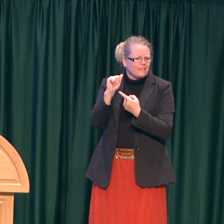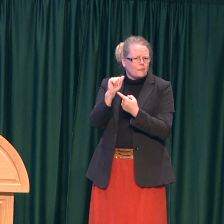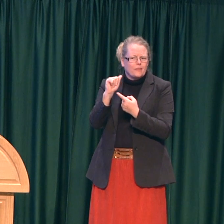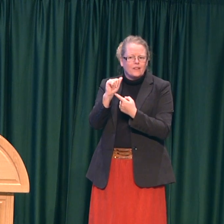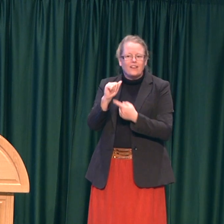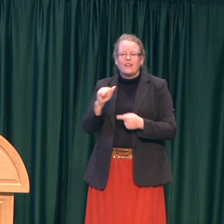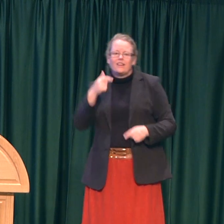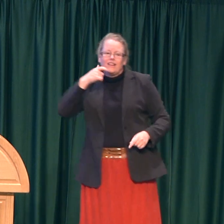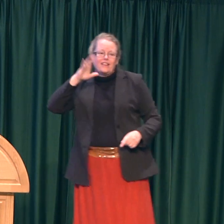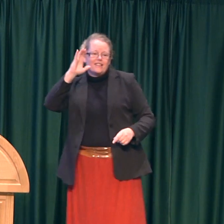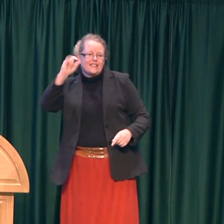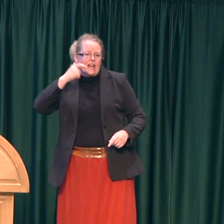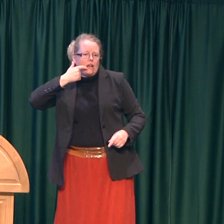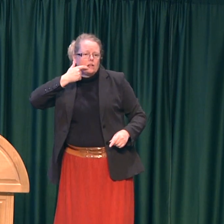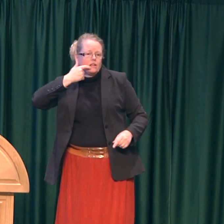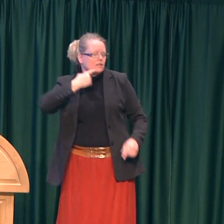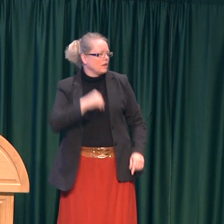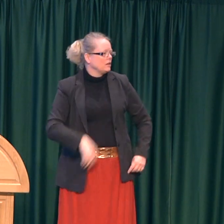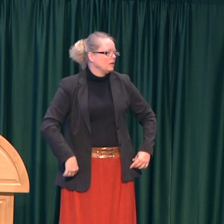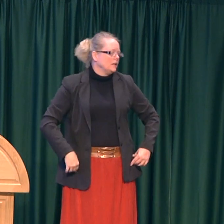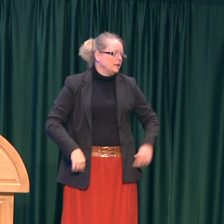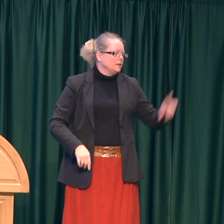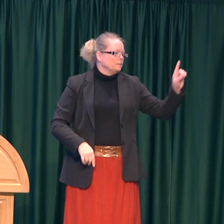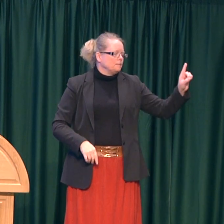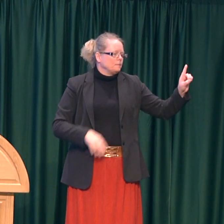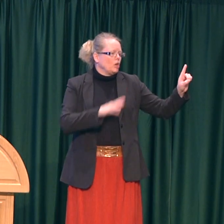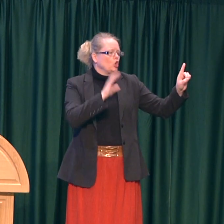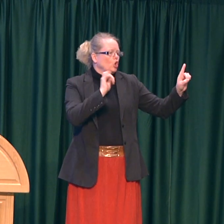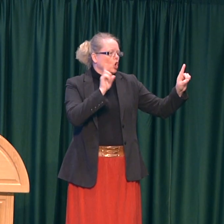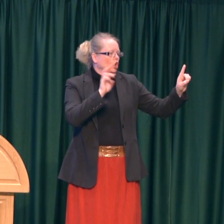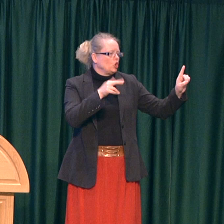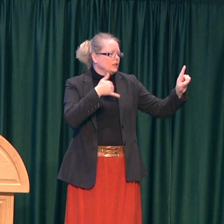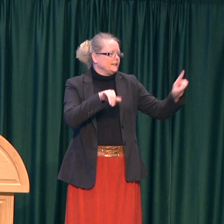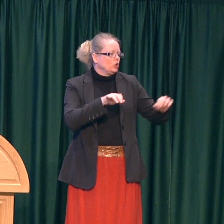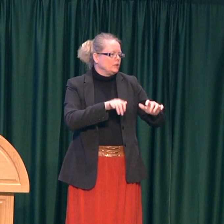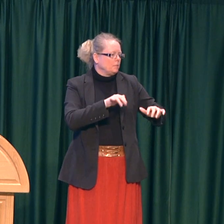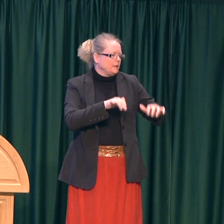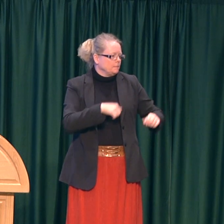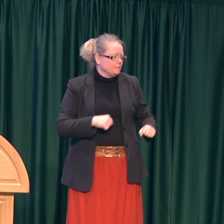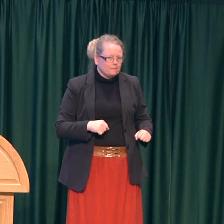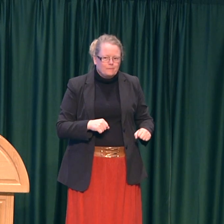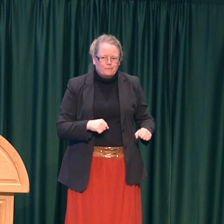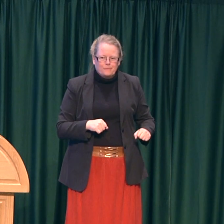before the GA was uttered, the CA would insert the